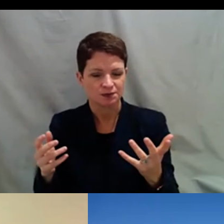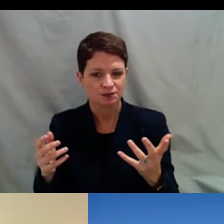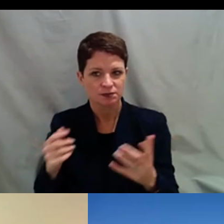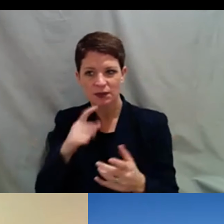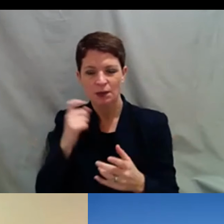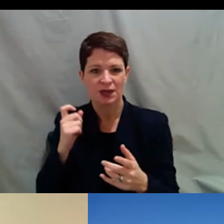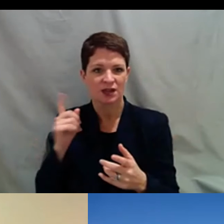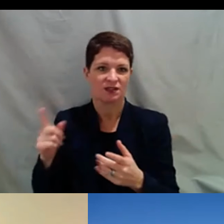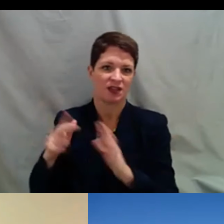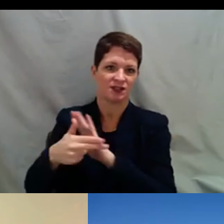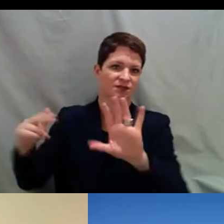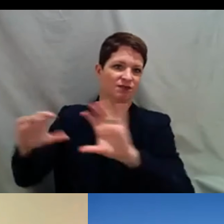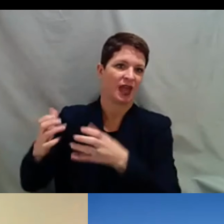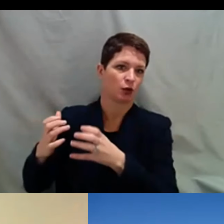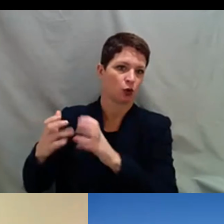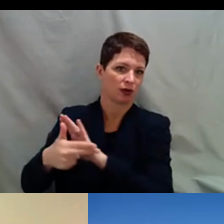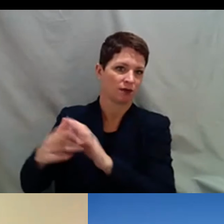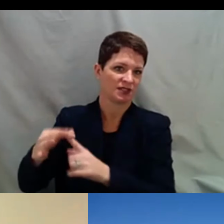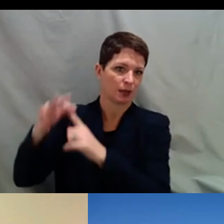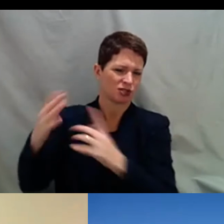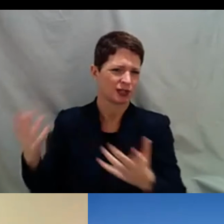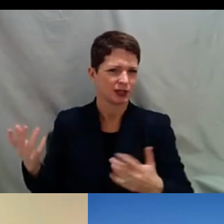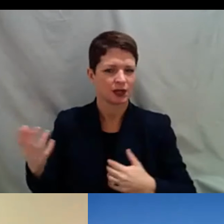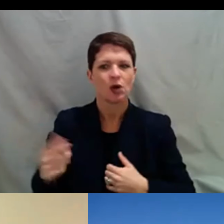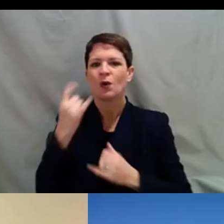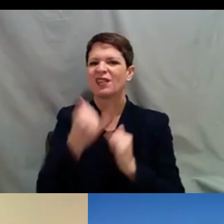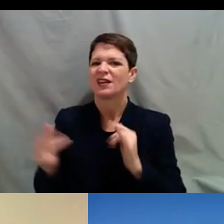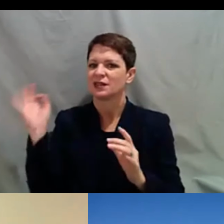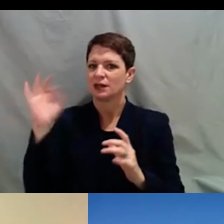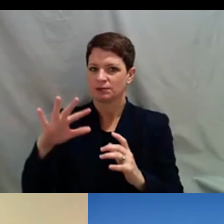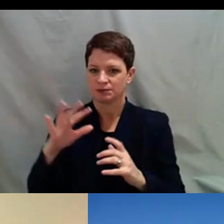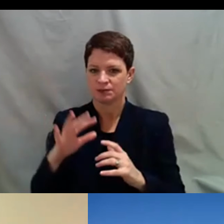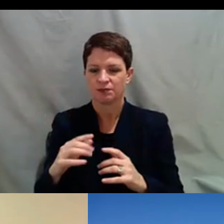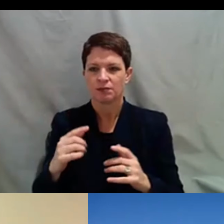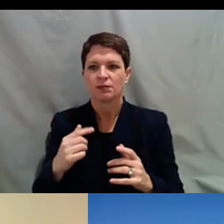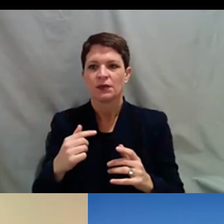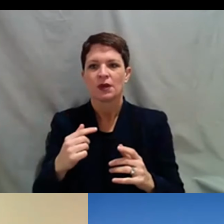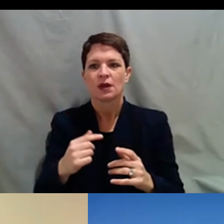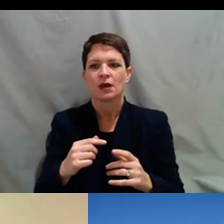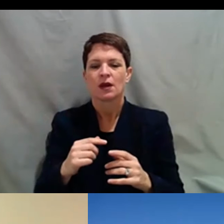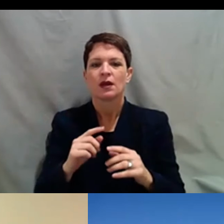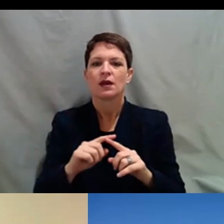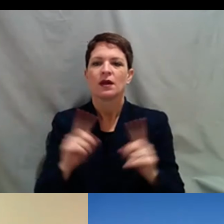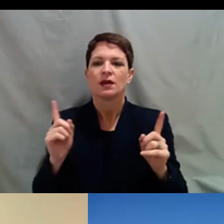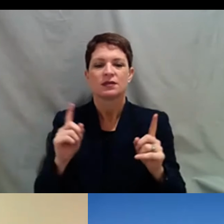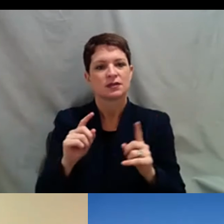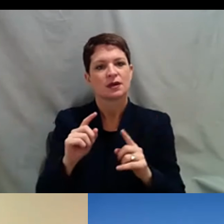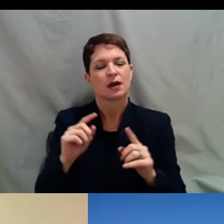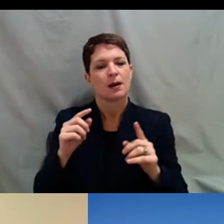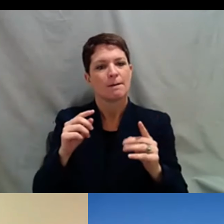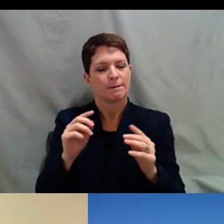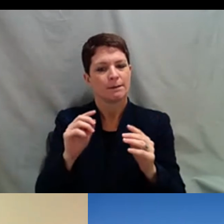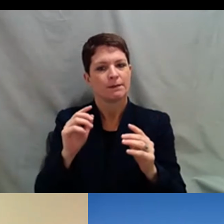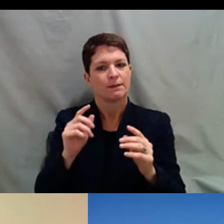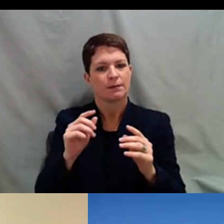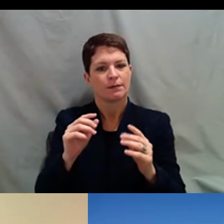of this categorical exception. Sorry, like one last thing I think I want to say as a methodological and scholarship point is